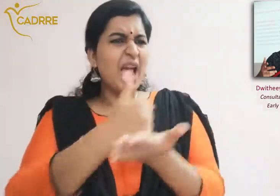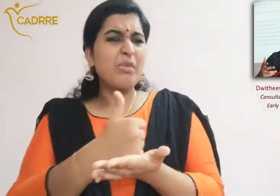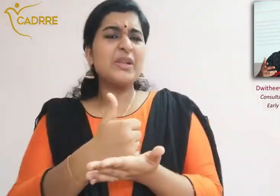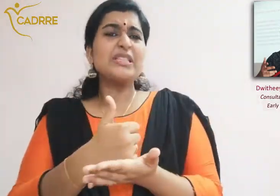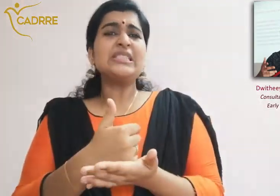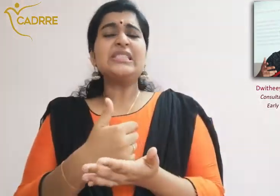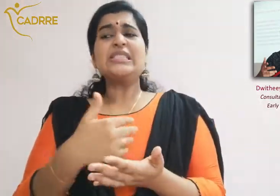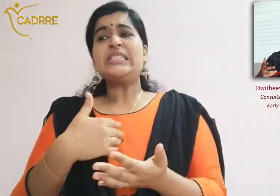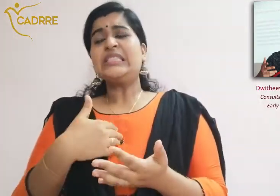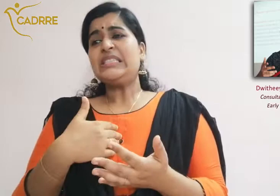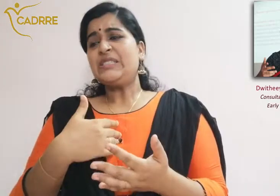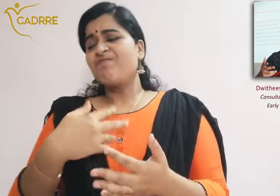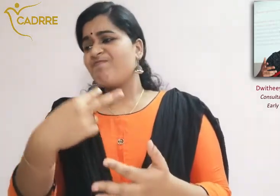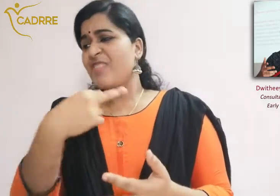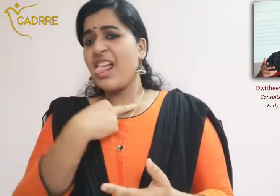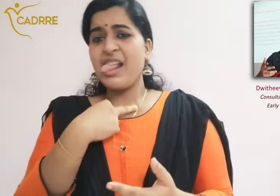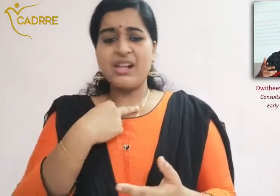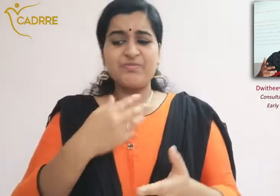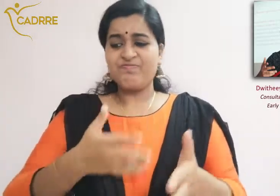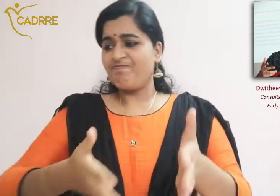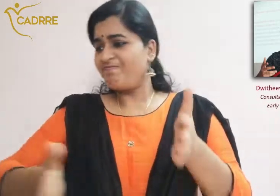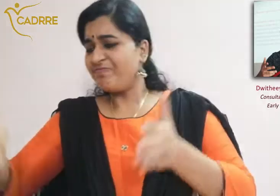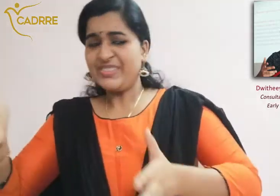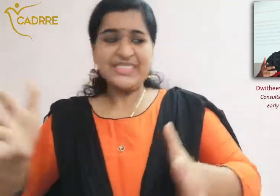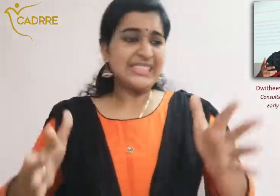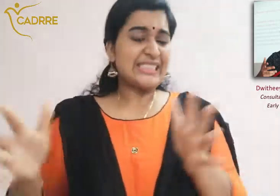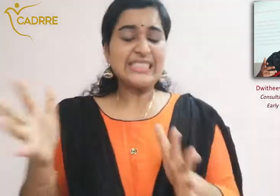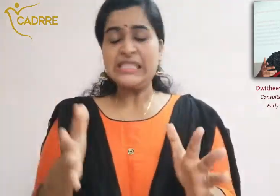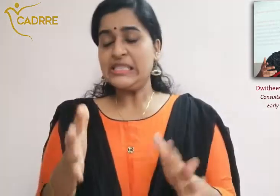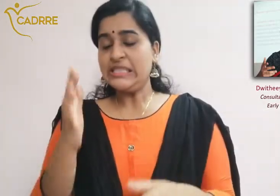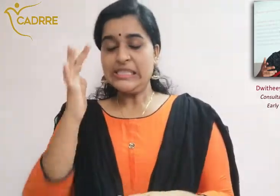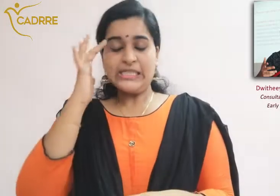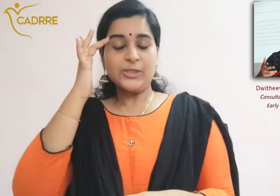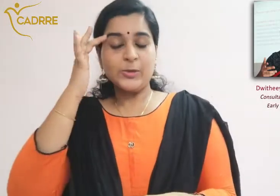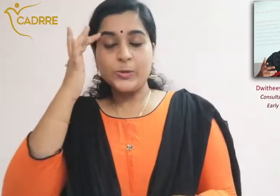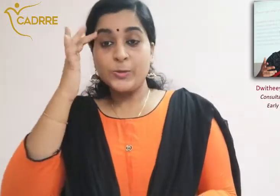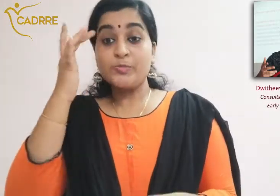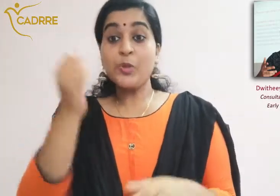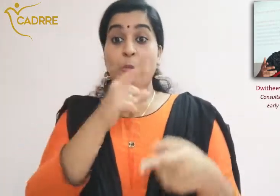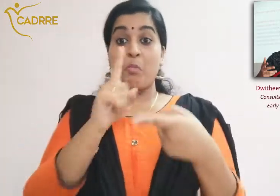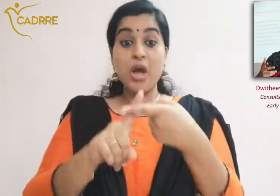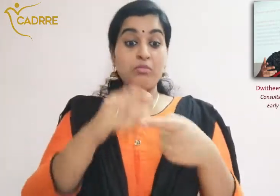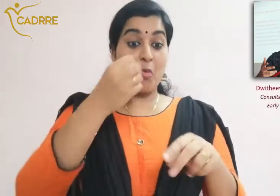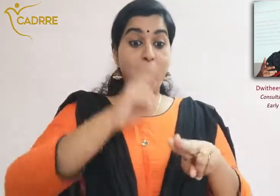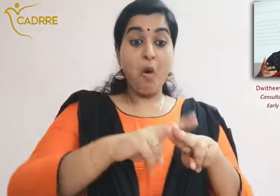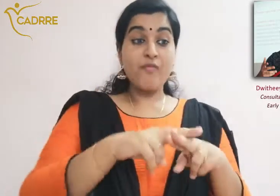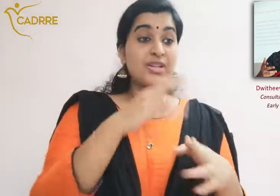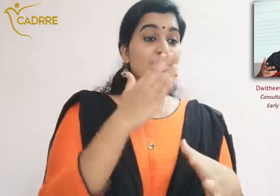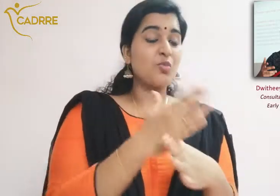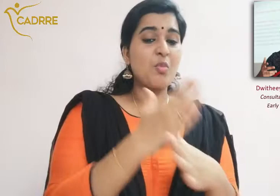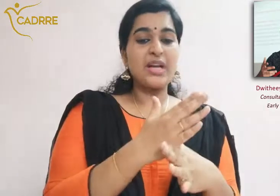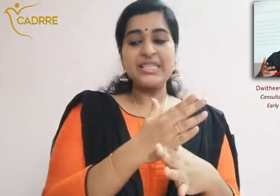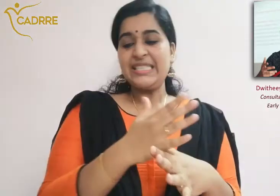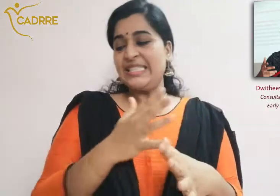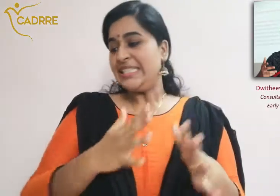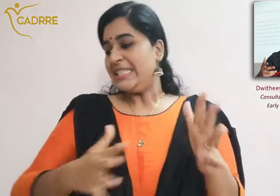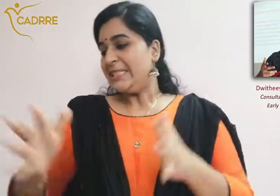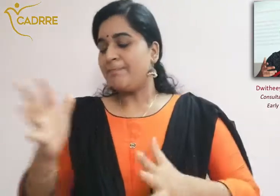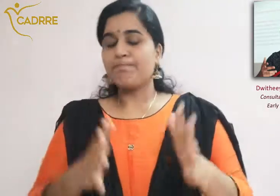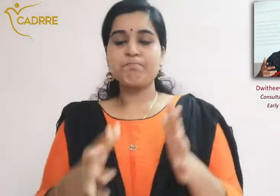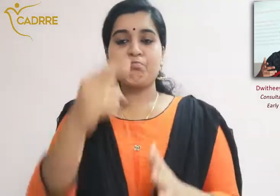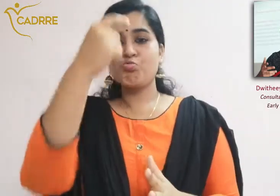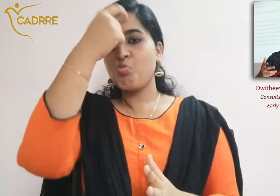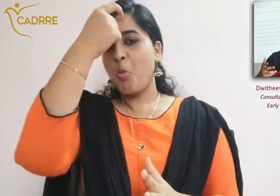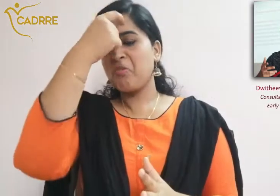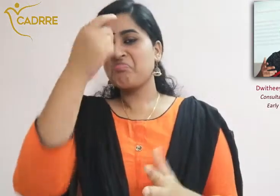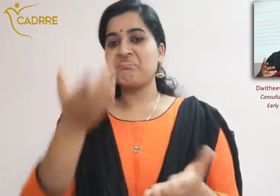household works, and much more. But all this should be done along with your office work too.